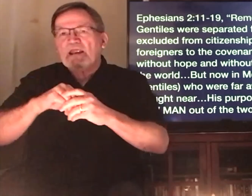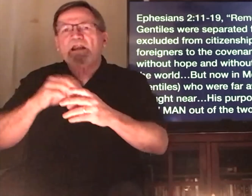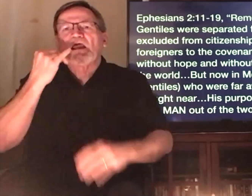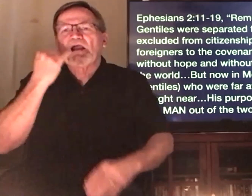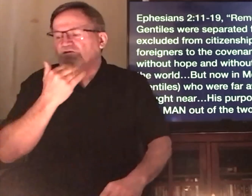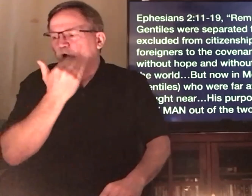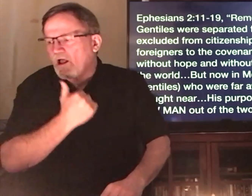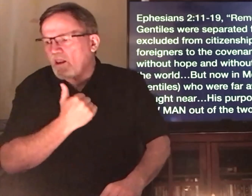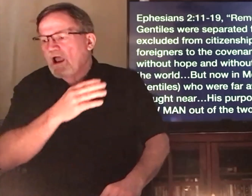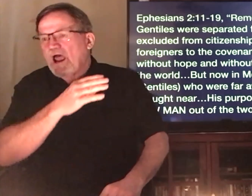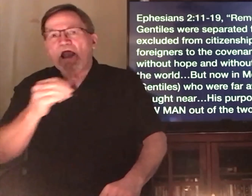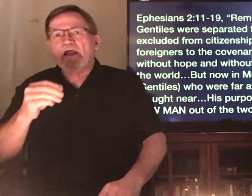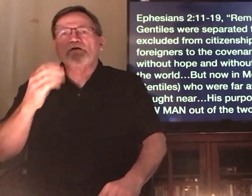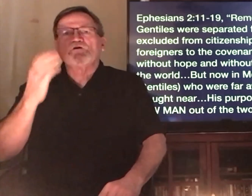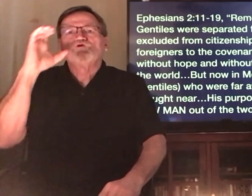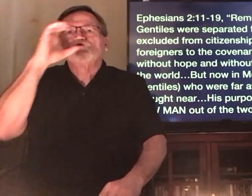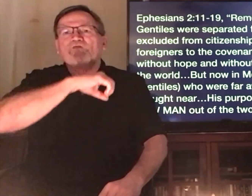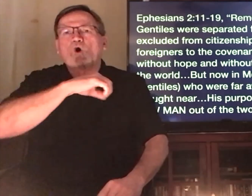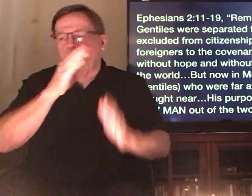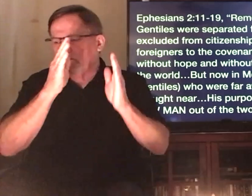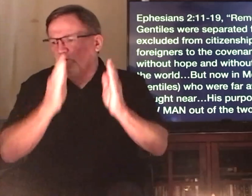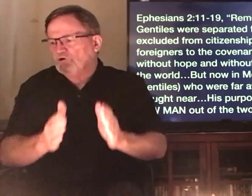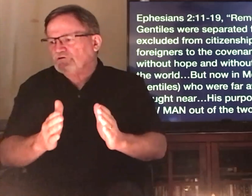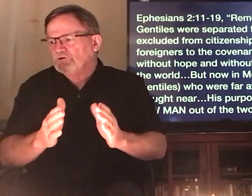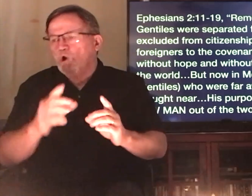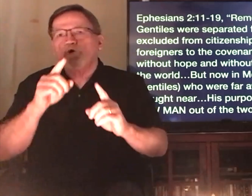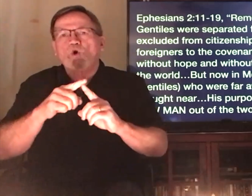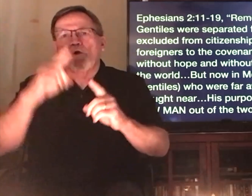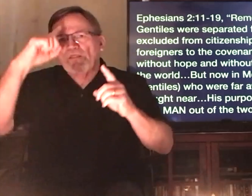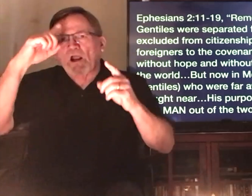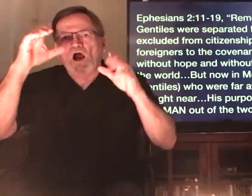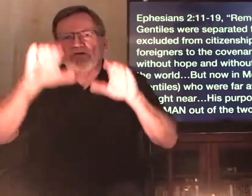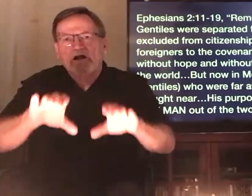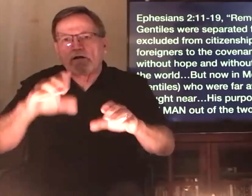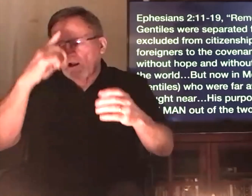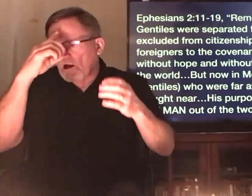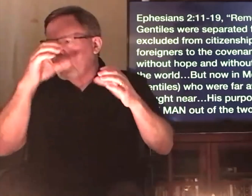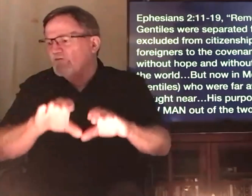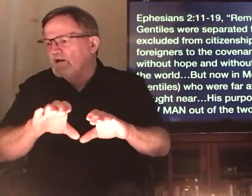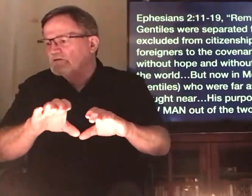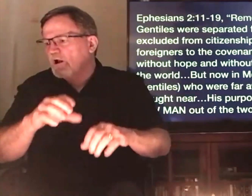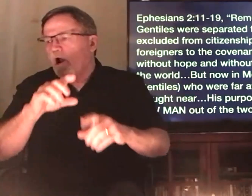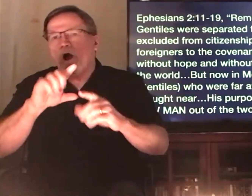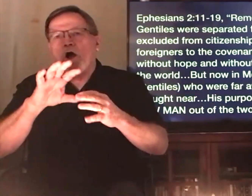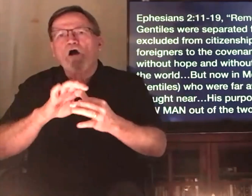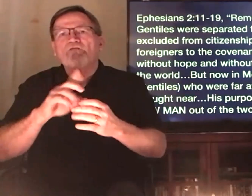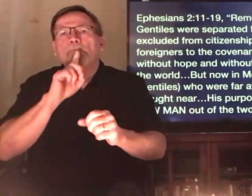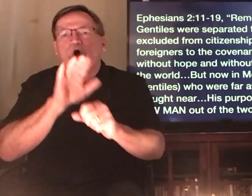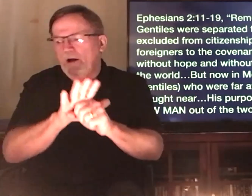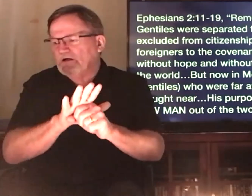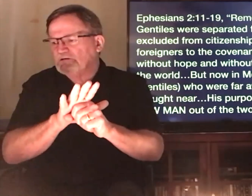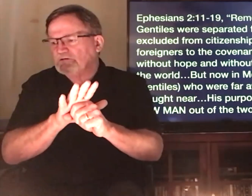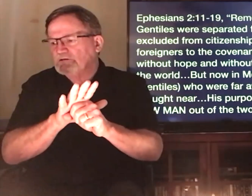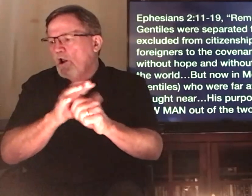One new man is guiding. God revealed to me and others around